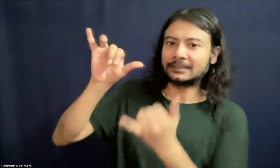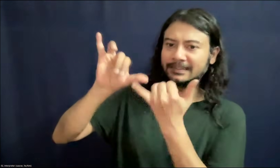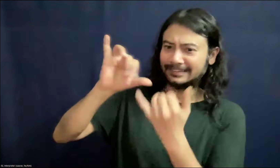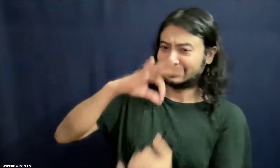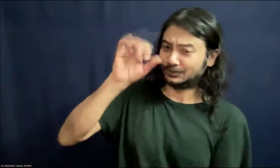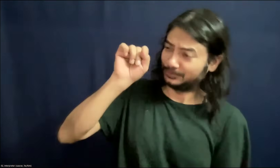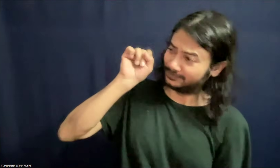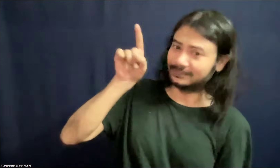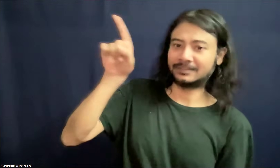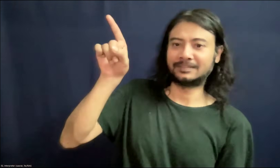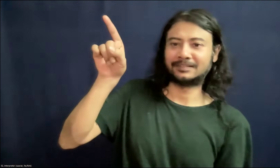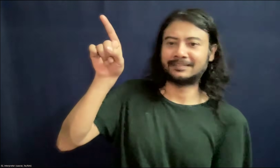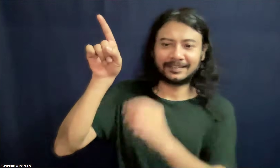Krishna is Purushottama.